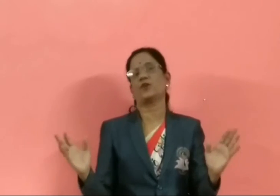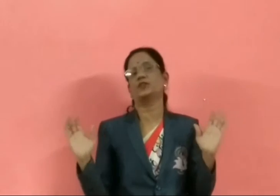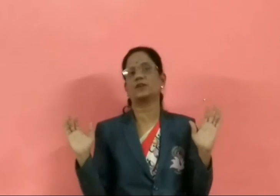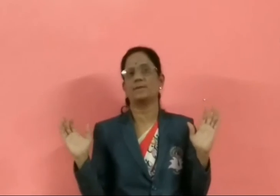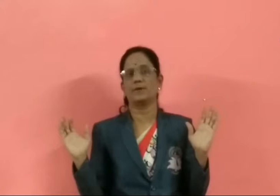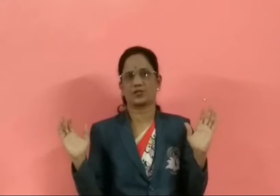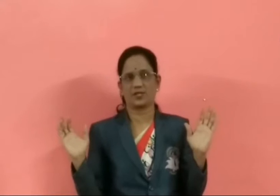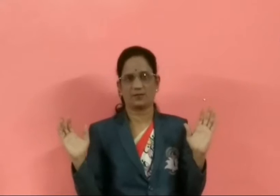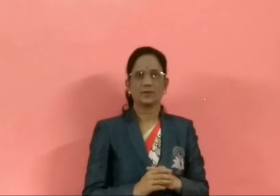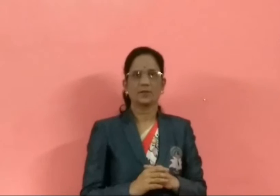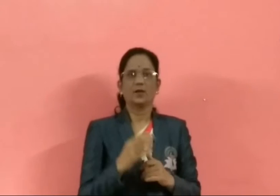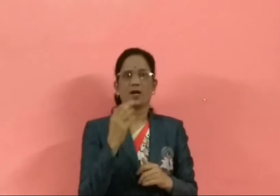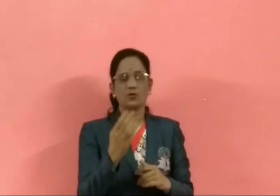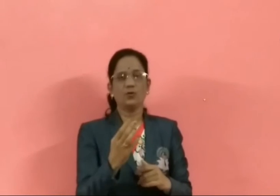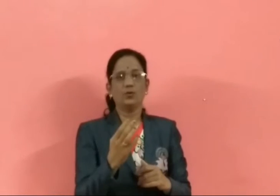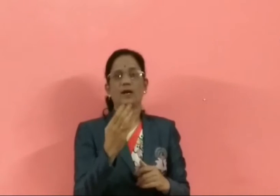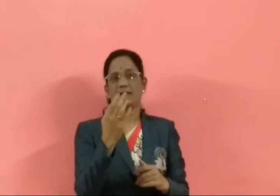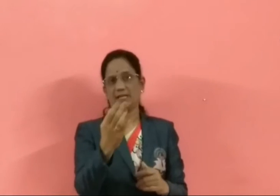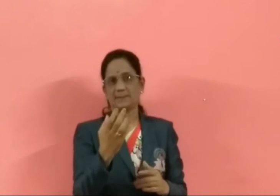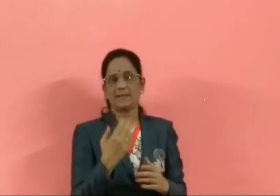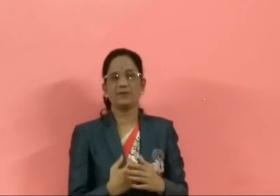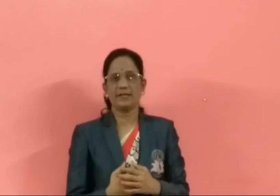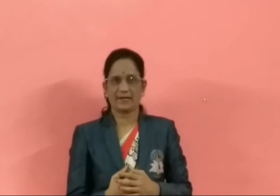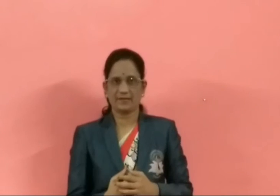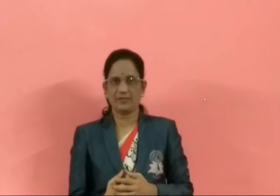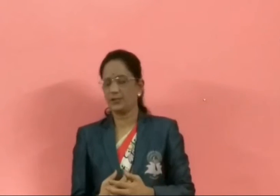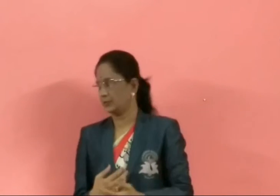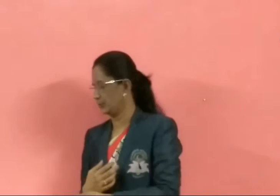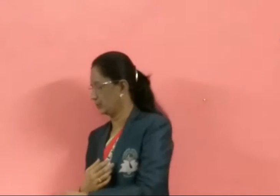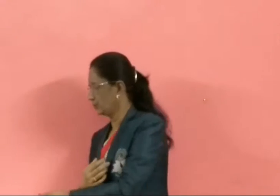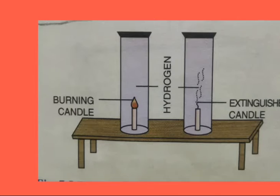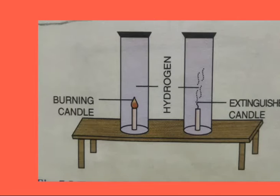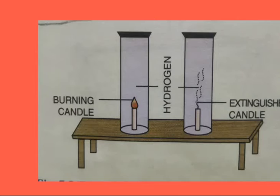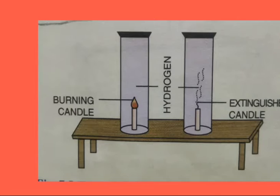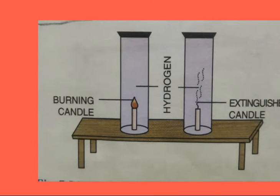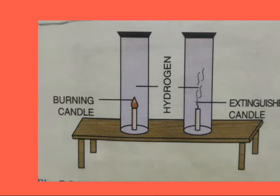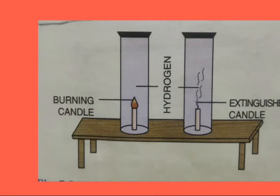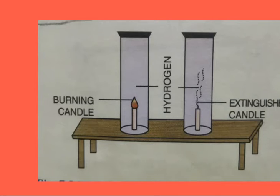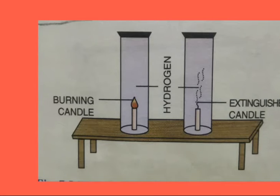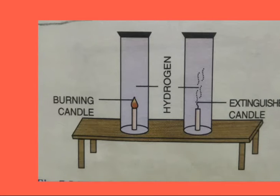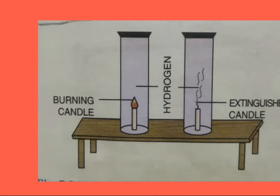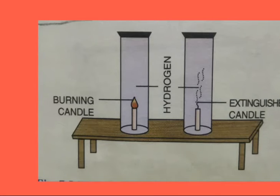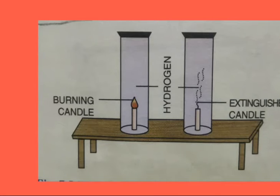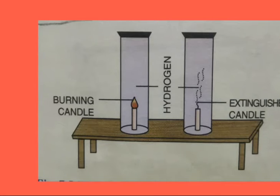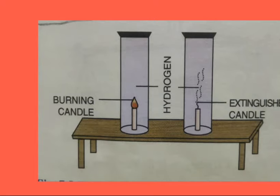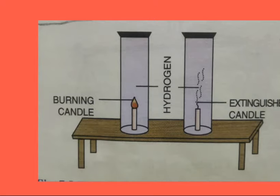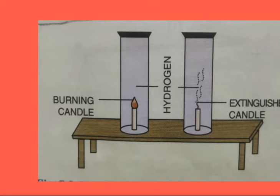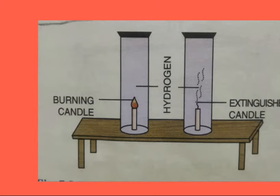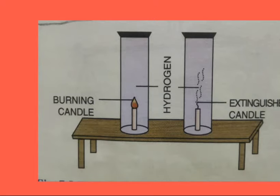the combustion. How? I will explain one activity to you. To show that hydrogen is combustible